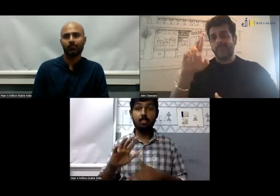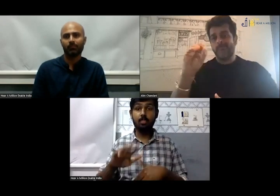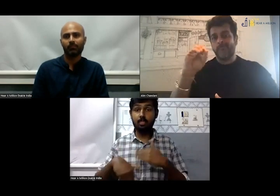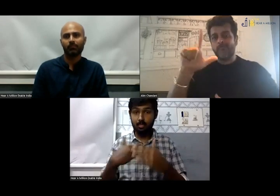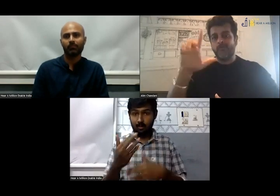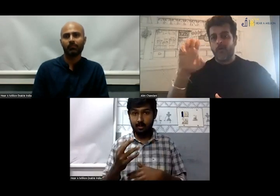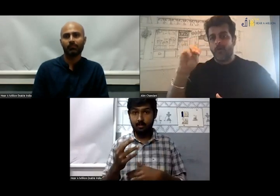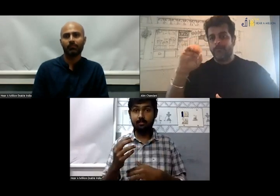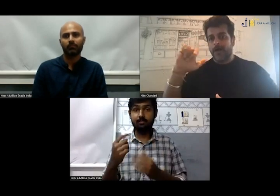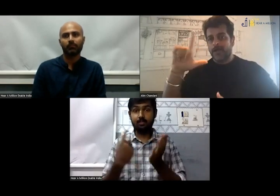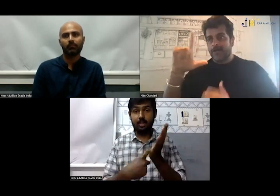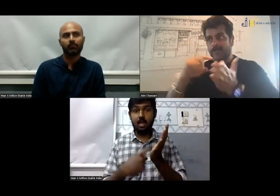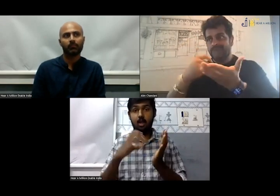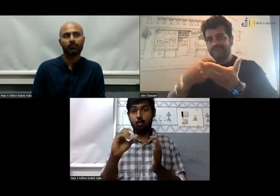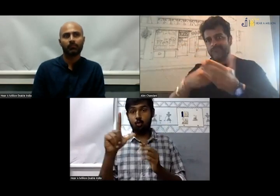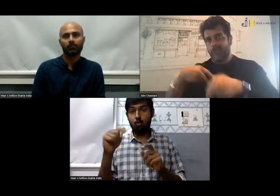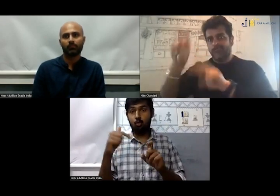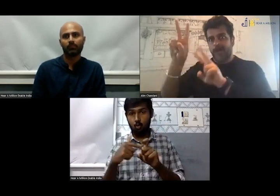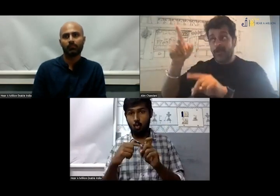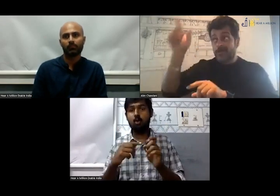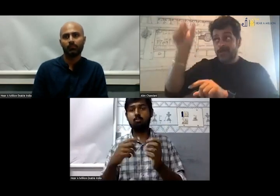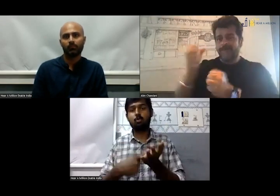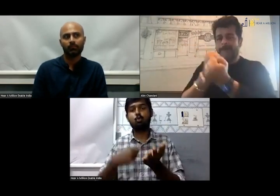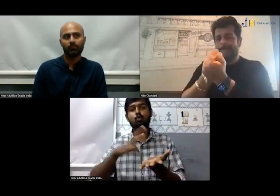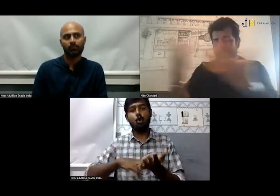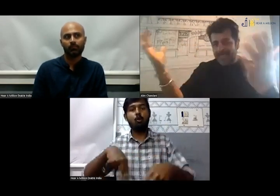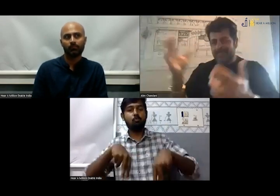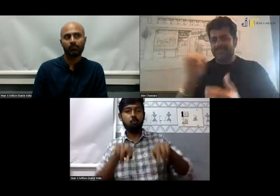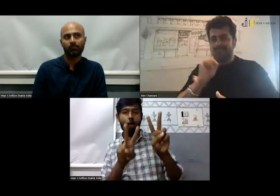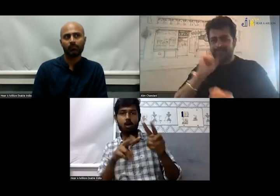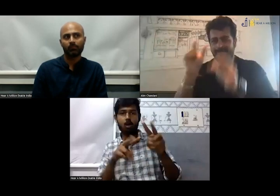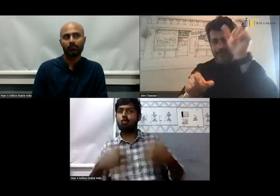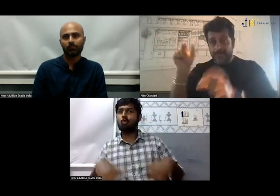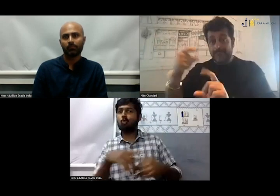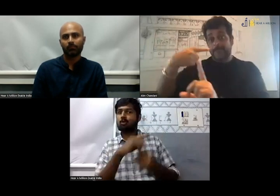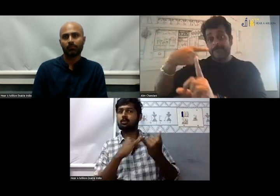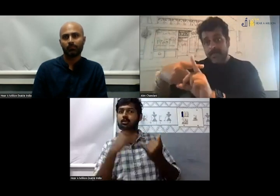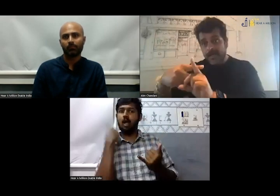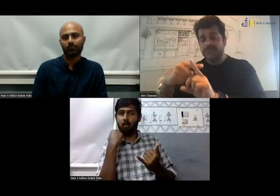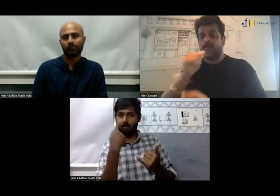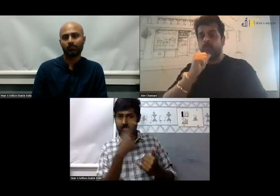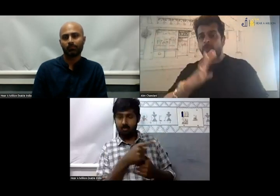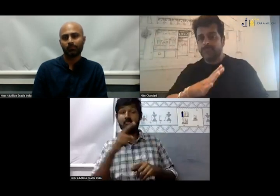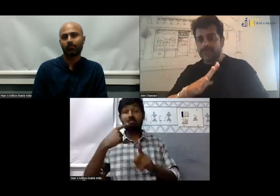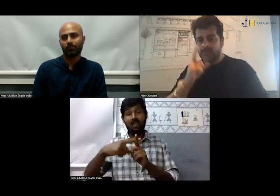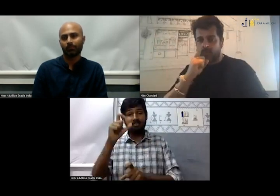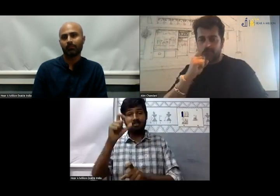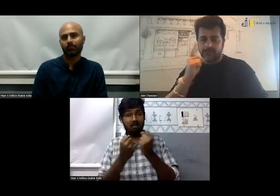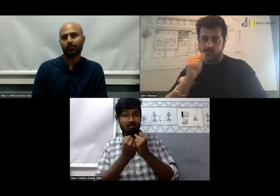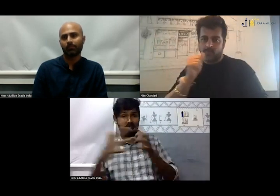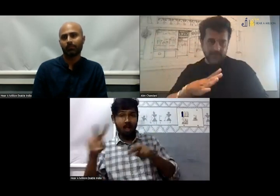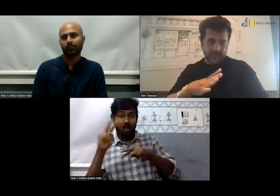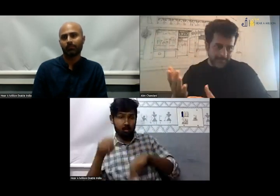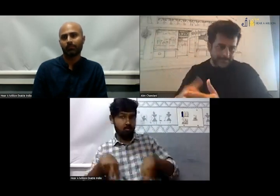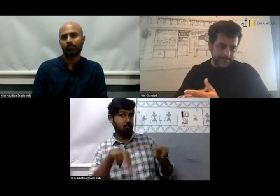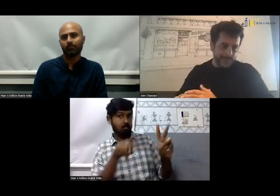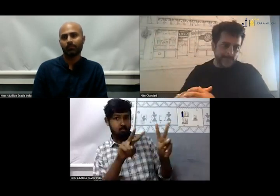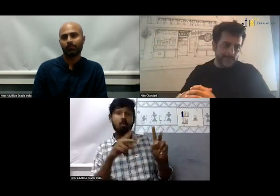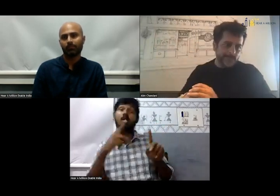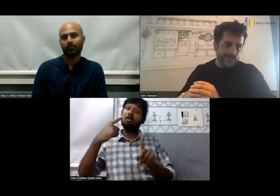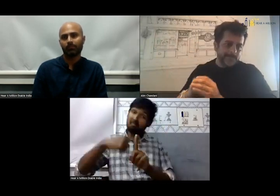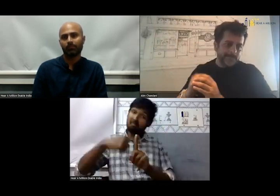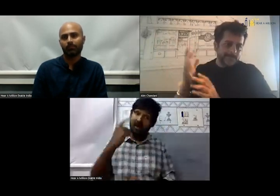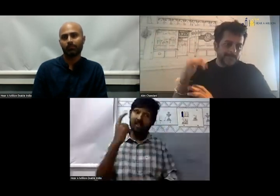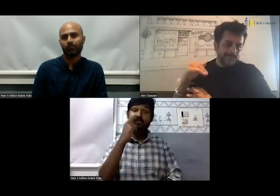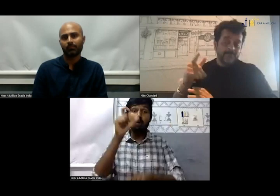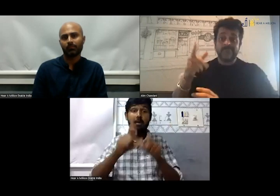be at par with the hearing people. So she was a role model for many deaf people and also for